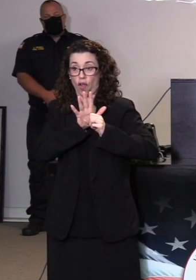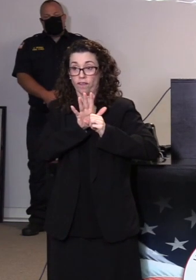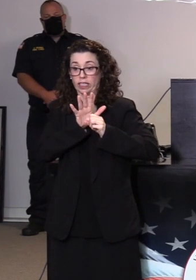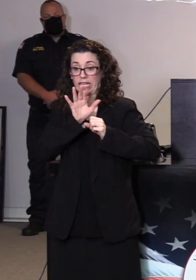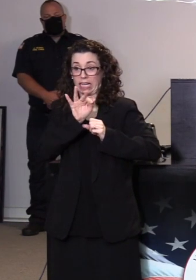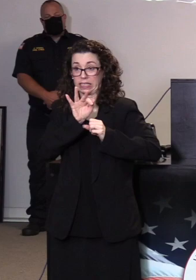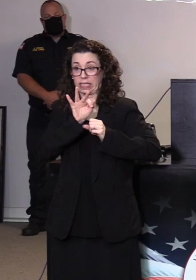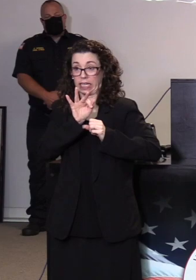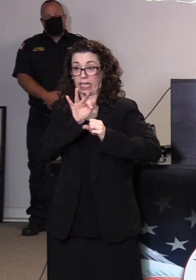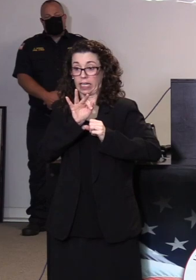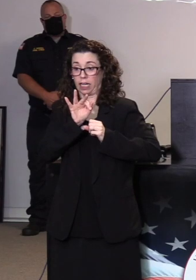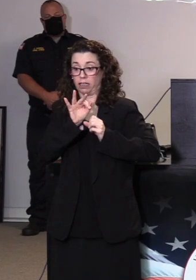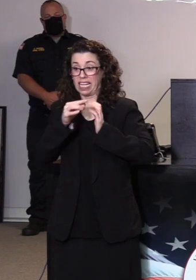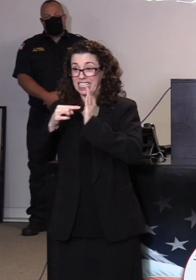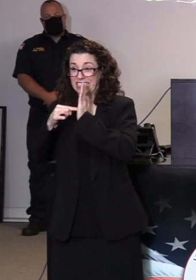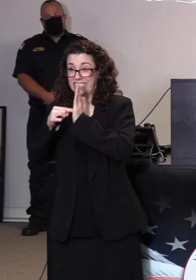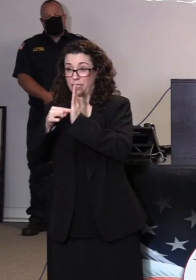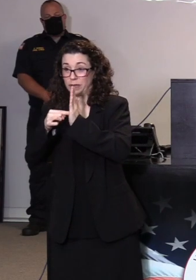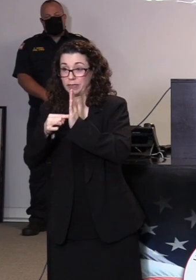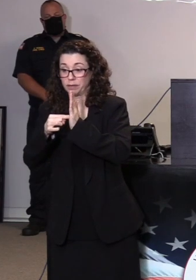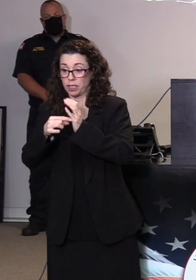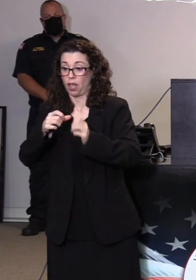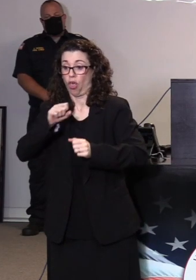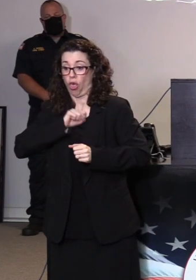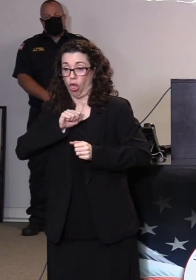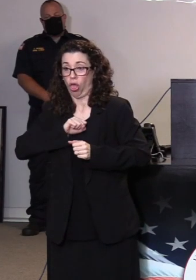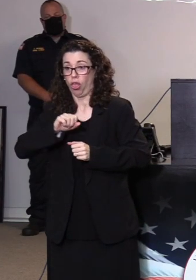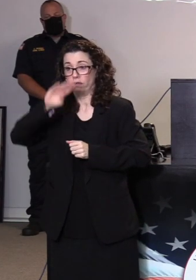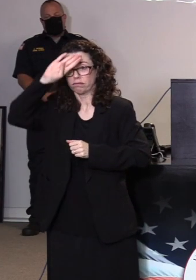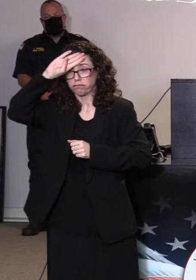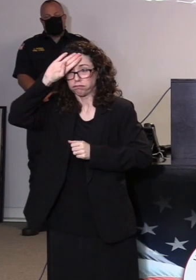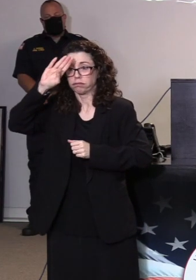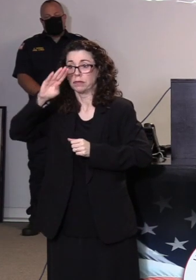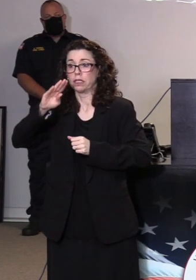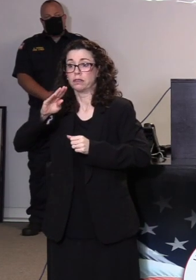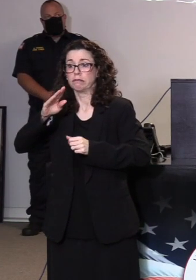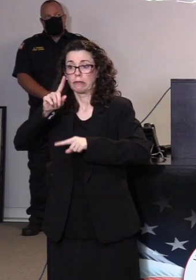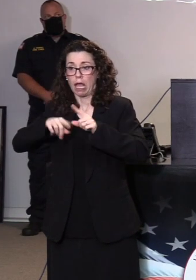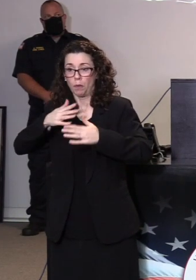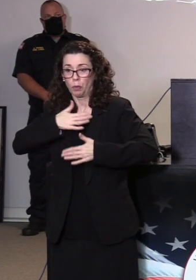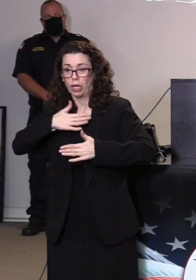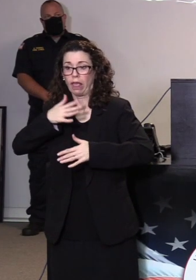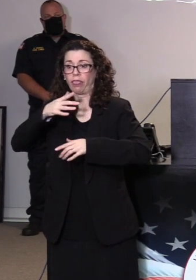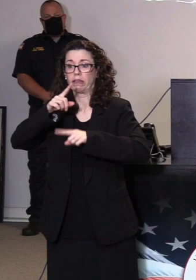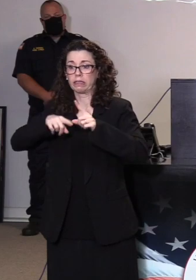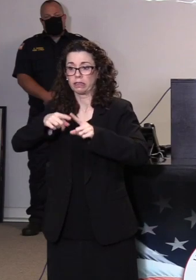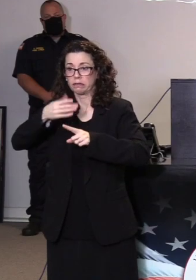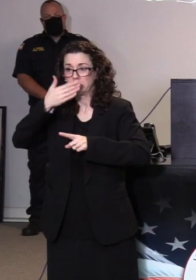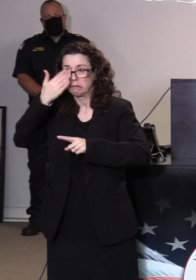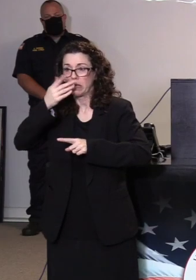and that even those who eventually develop symptoms can transport the virus to others